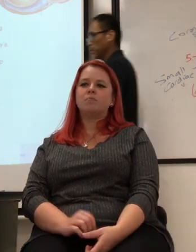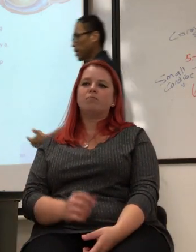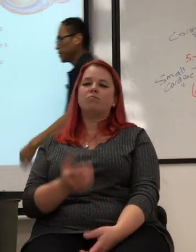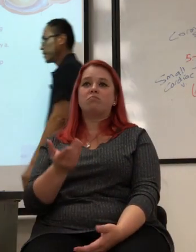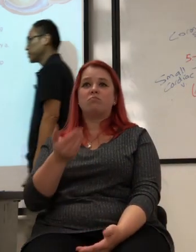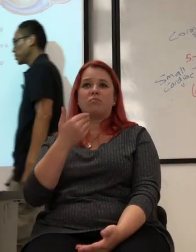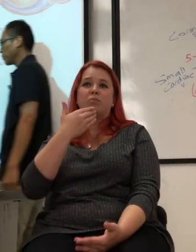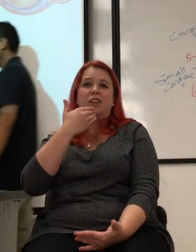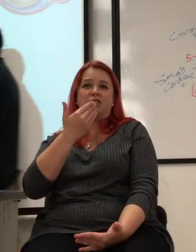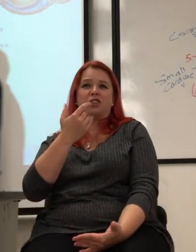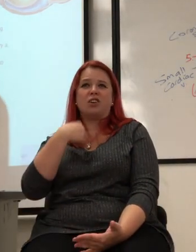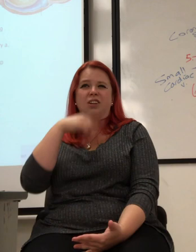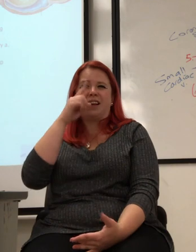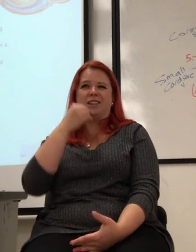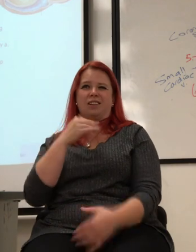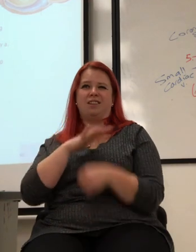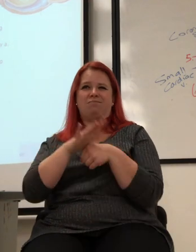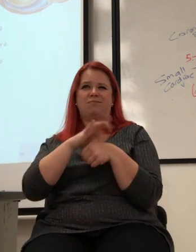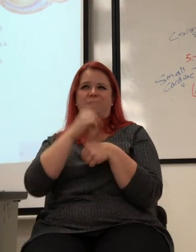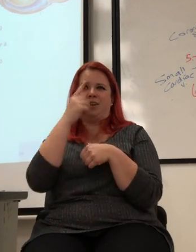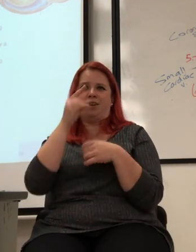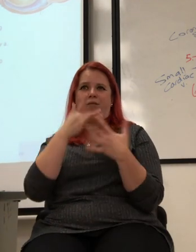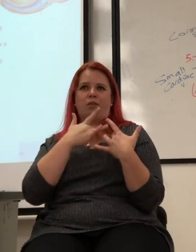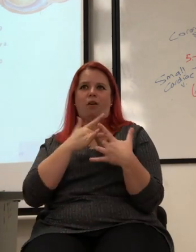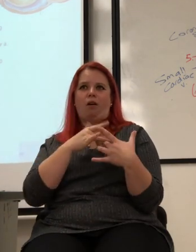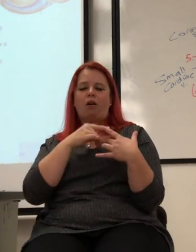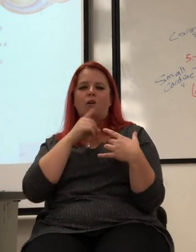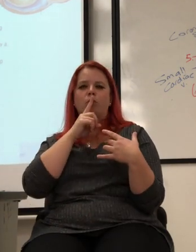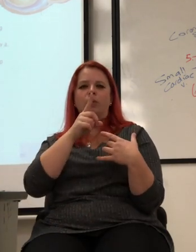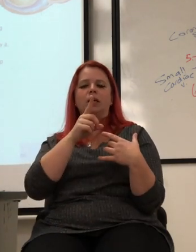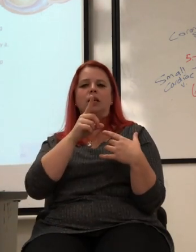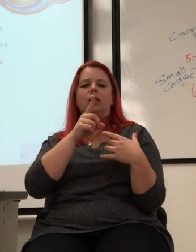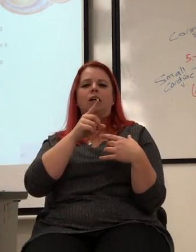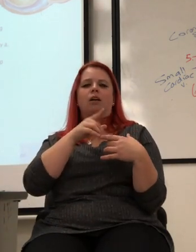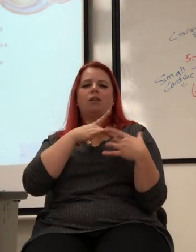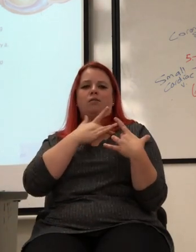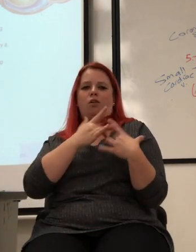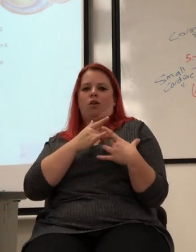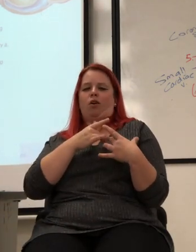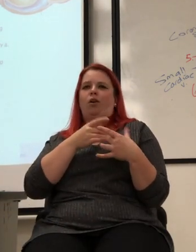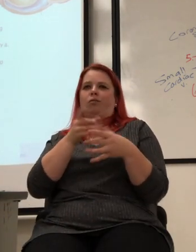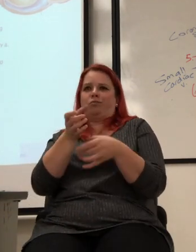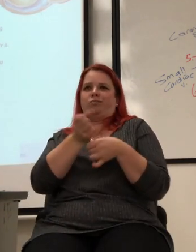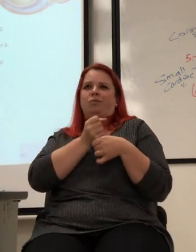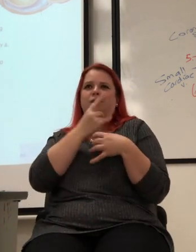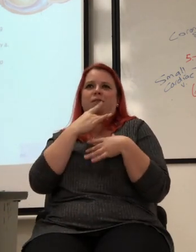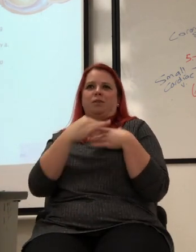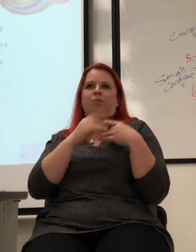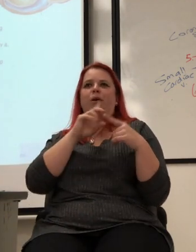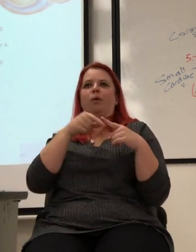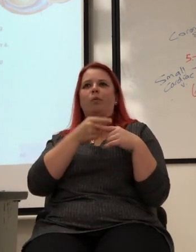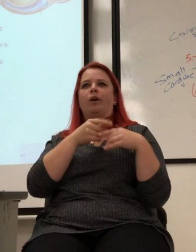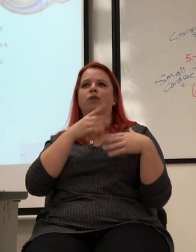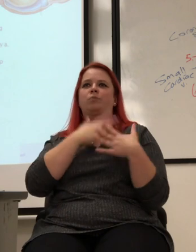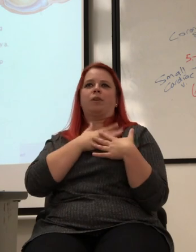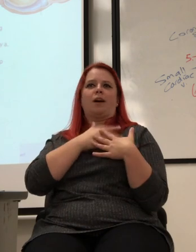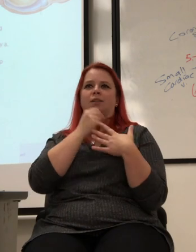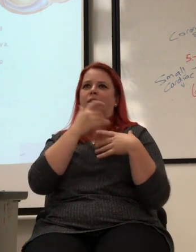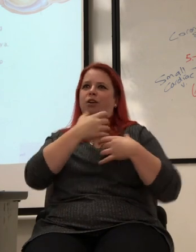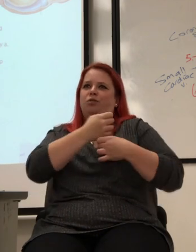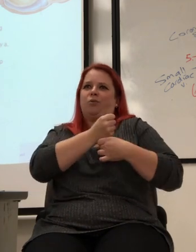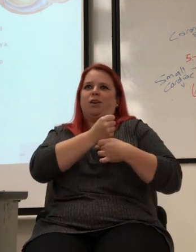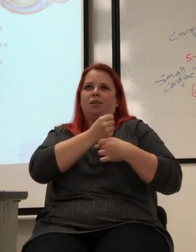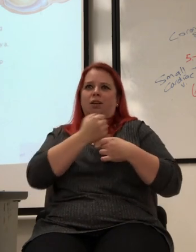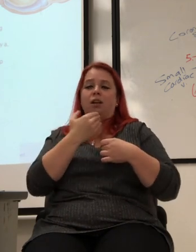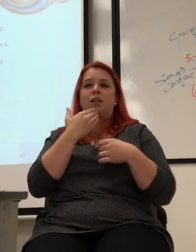That's good. I think that's good for the heart. It receives its blood when it's relaxing, not contracting. It's a good time to get